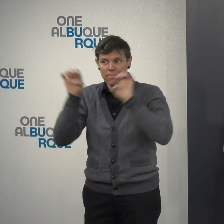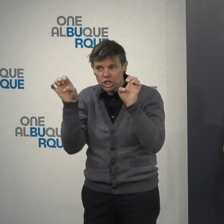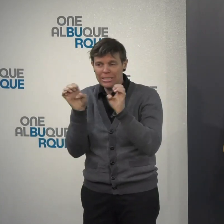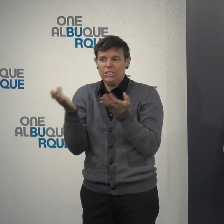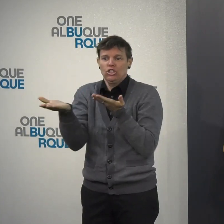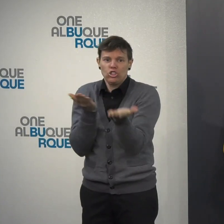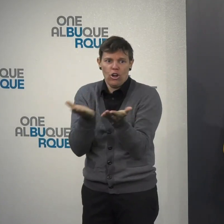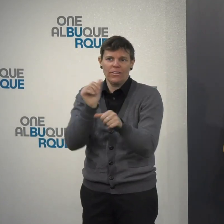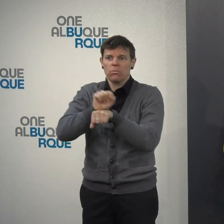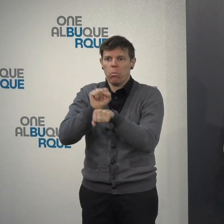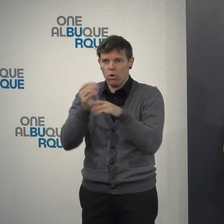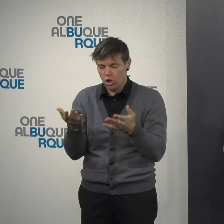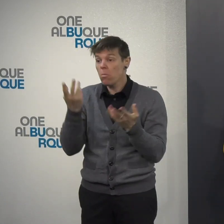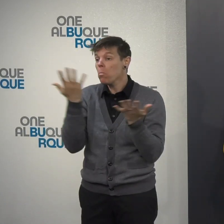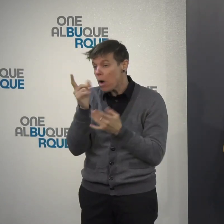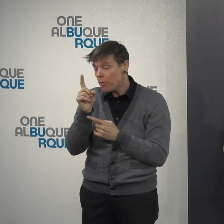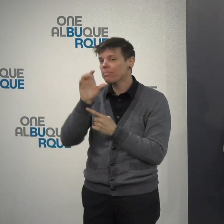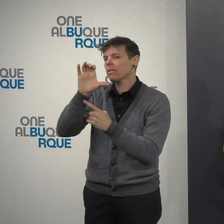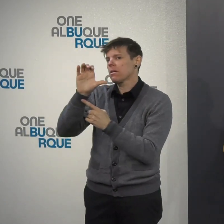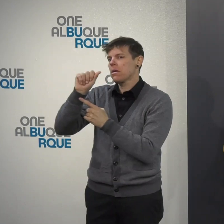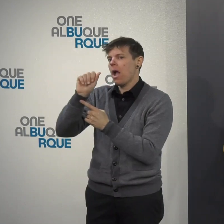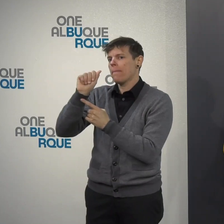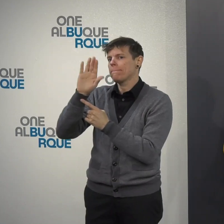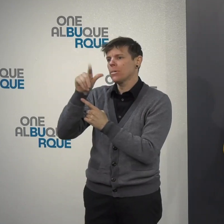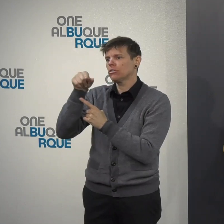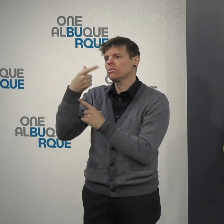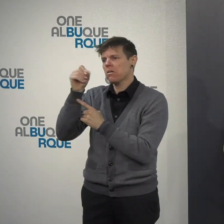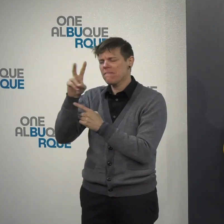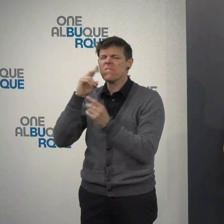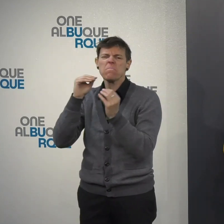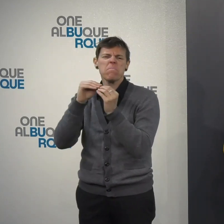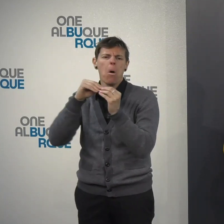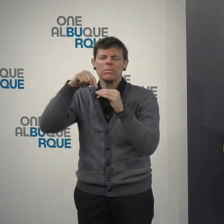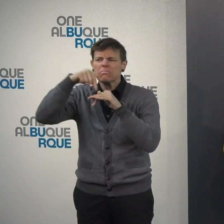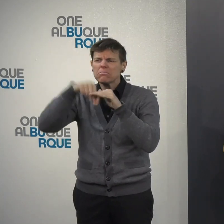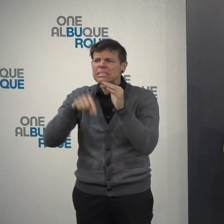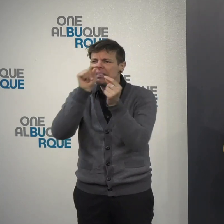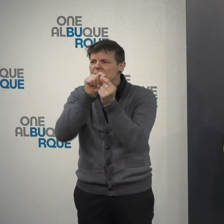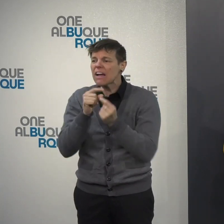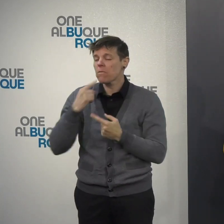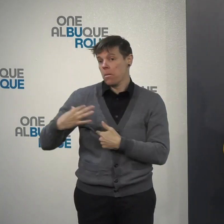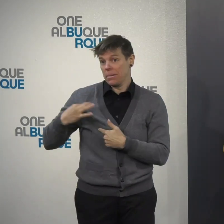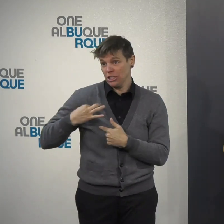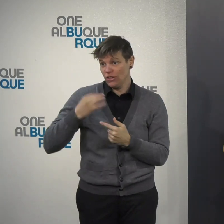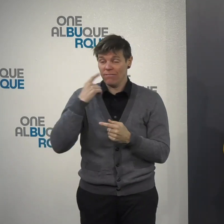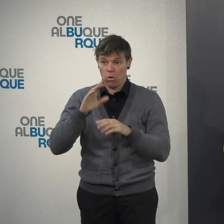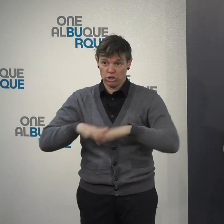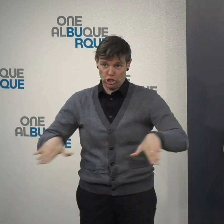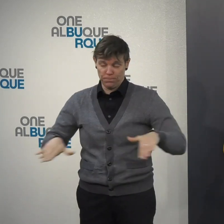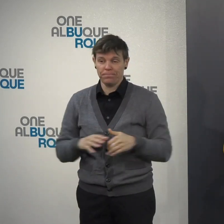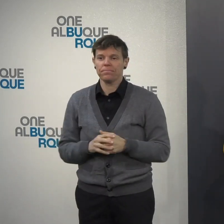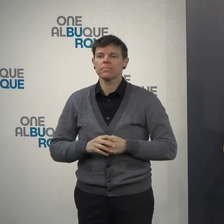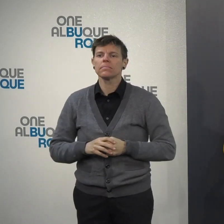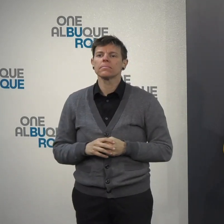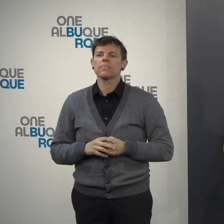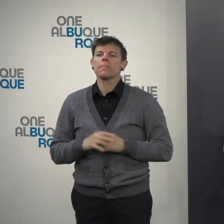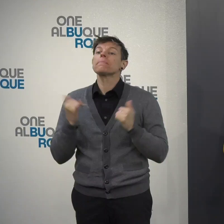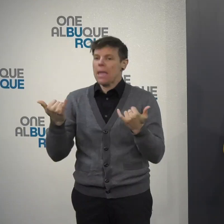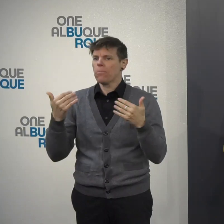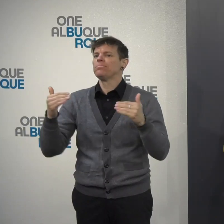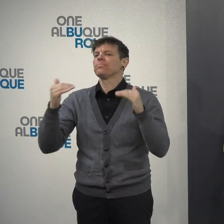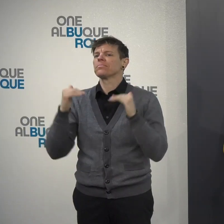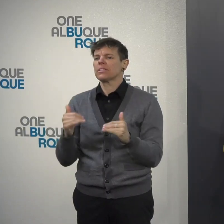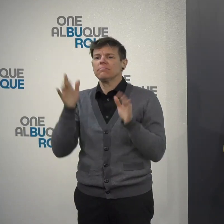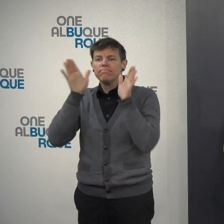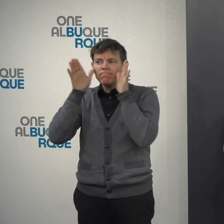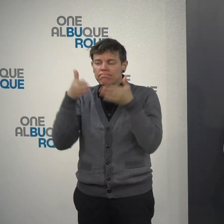cabq.gov for details on that. Okay. Now, we want to talk a little bit about what we're doing at our police department with